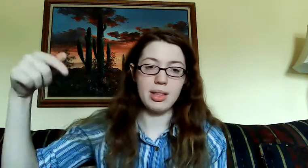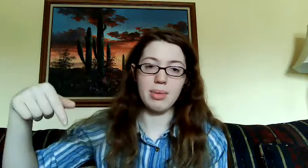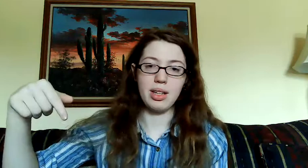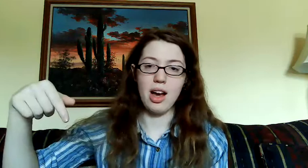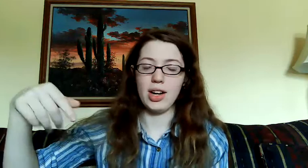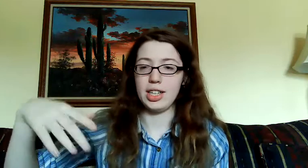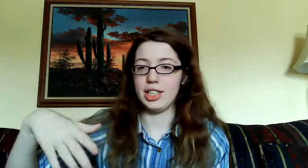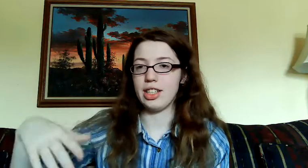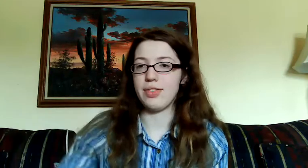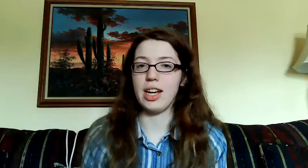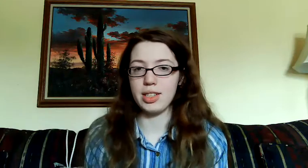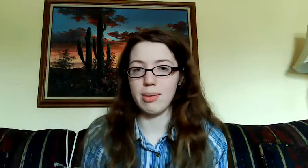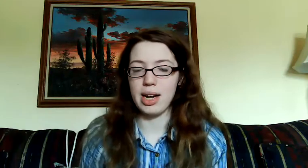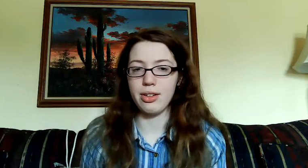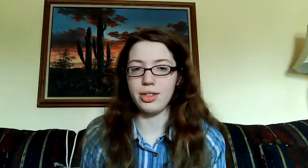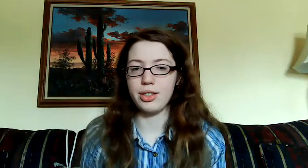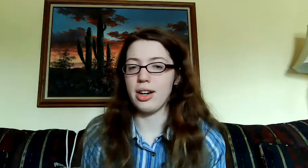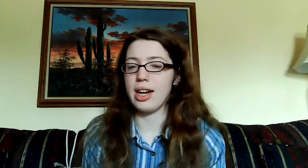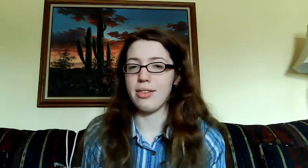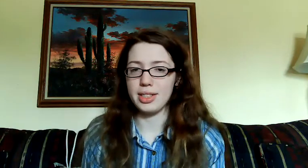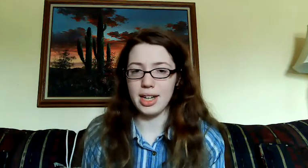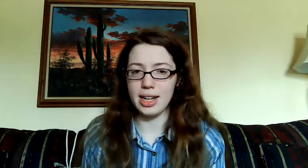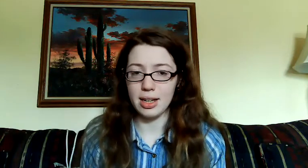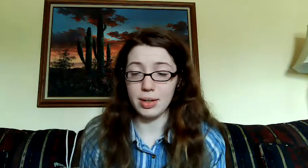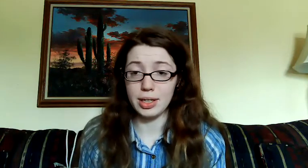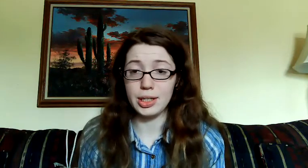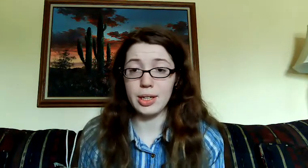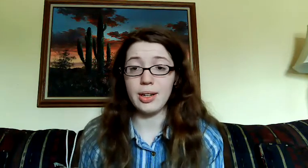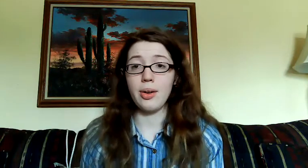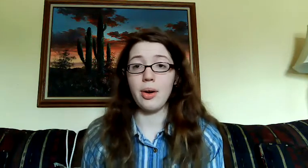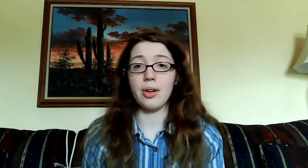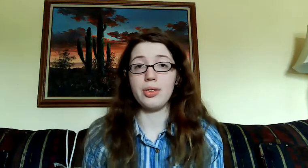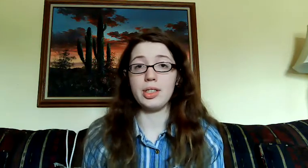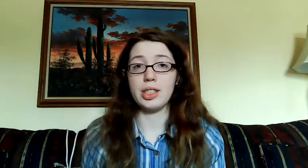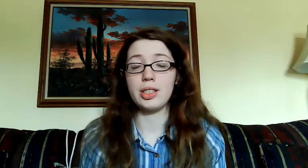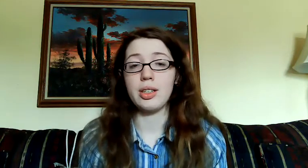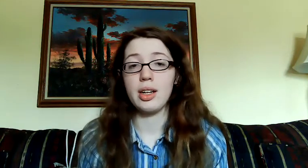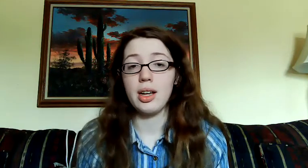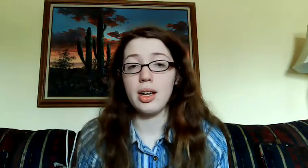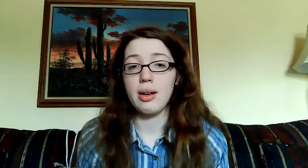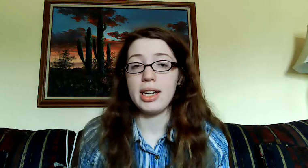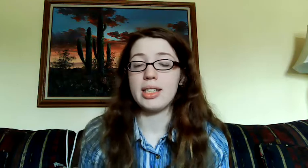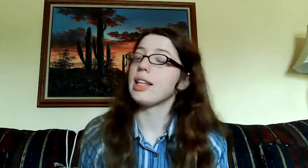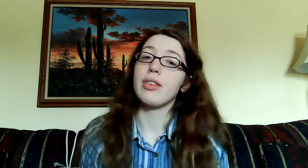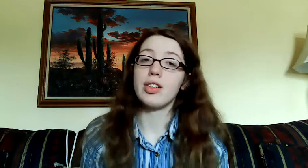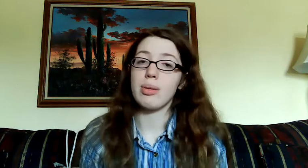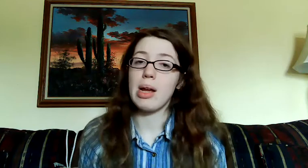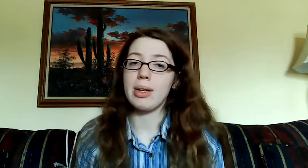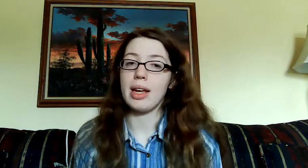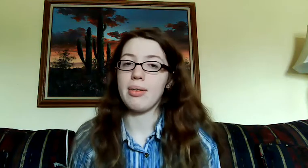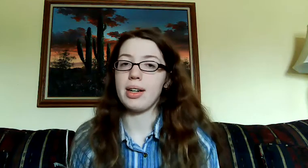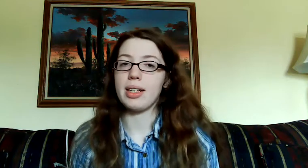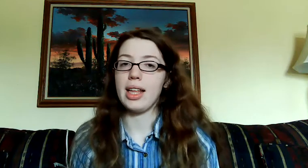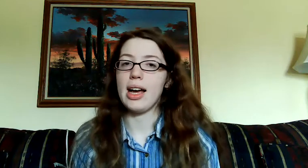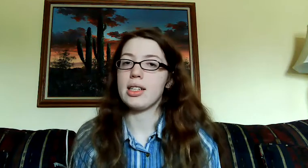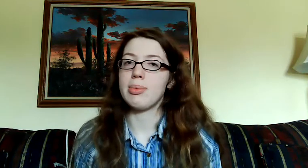below and share this video with somebody who's starting out in sign language or who's just been in sign language for maybe like one class, because I